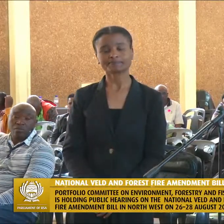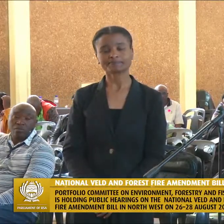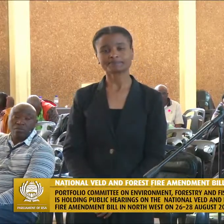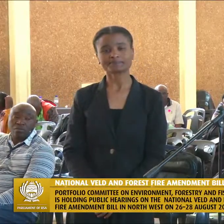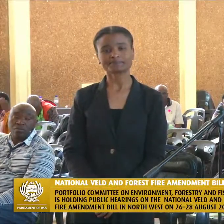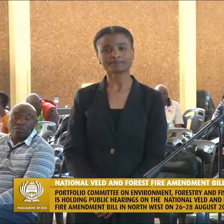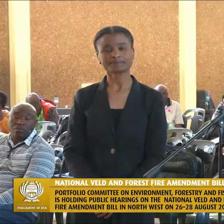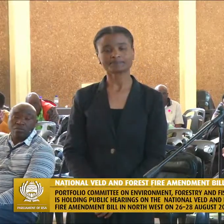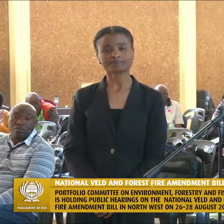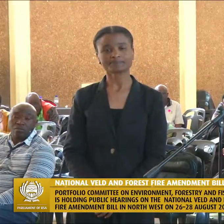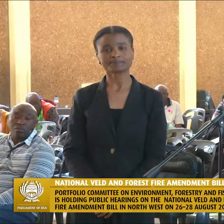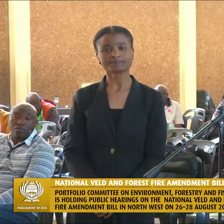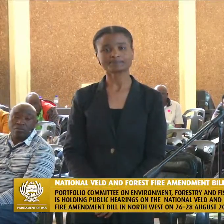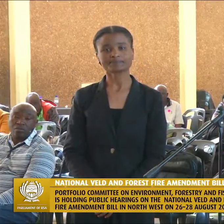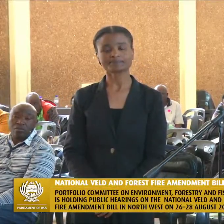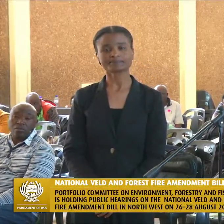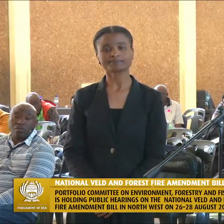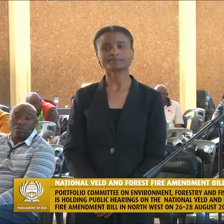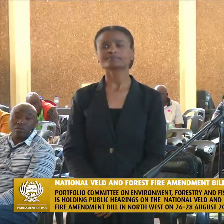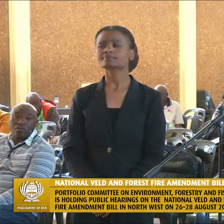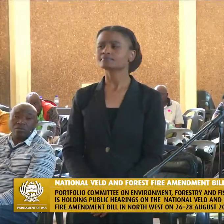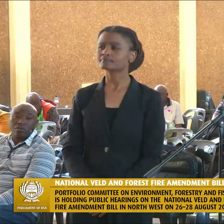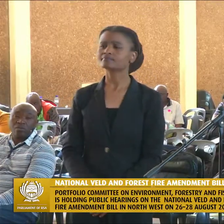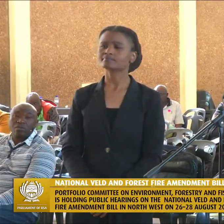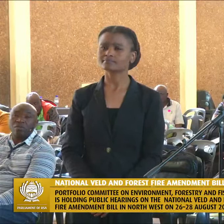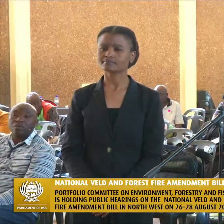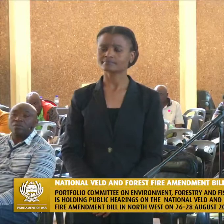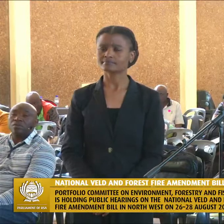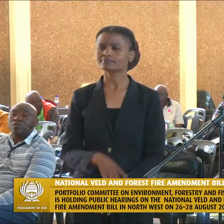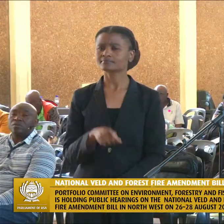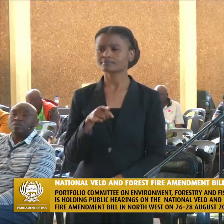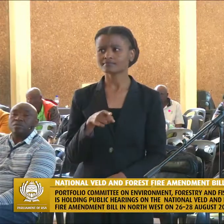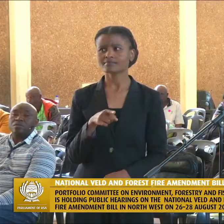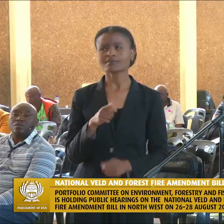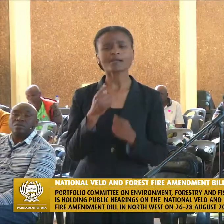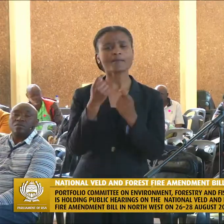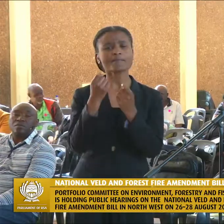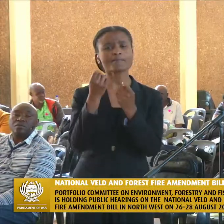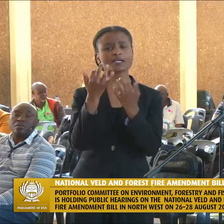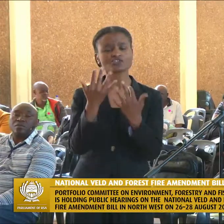the budget that you mentioned there we want to know how much is it